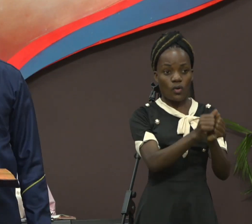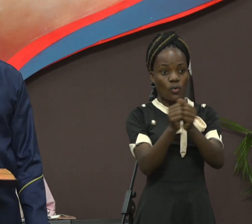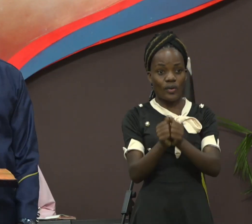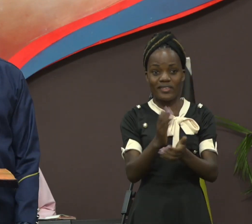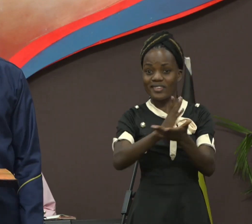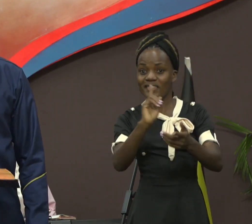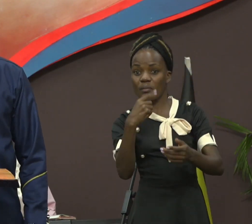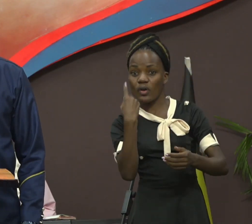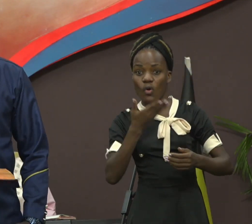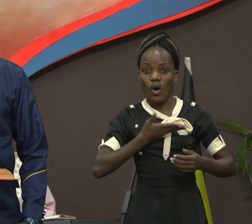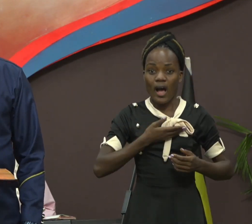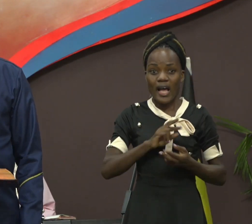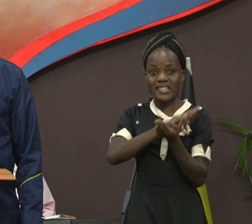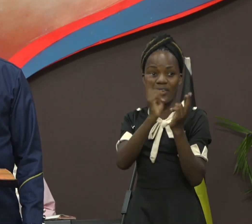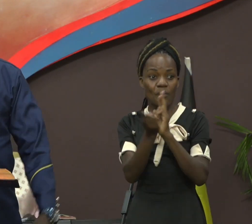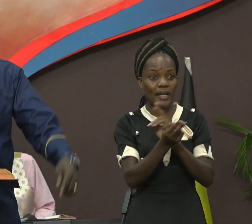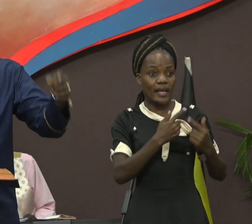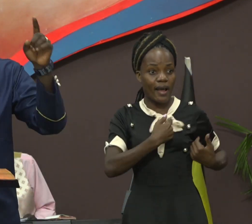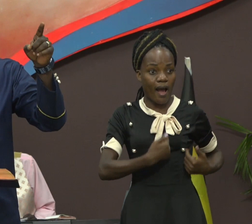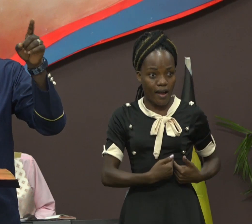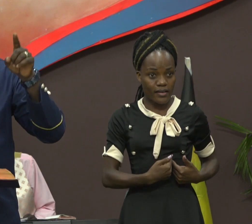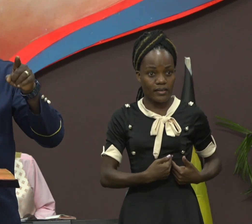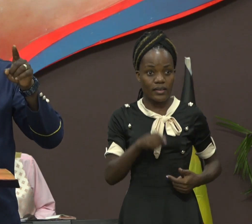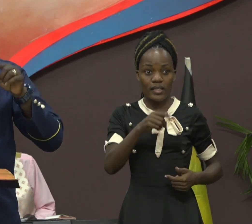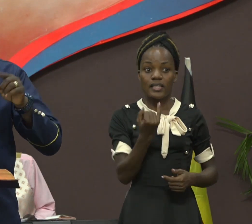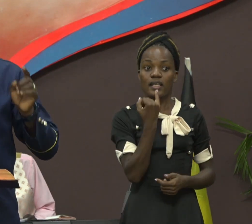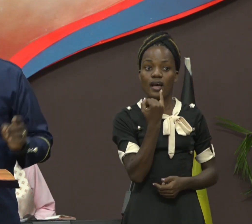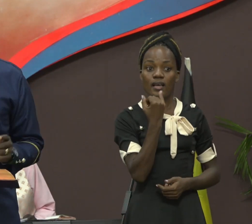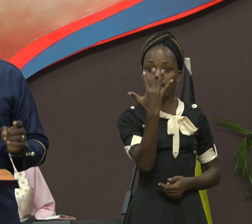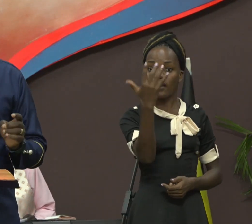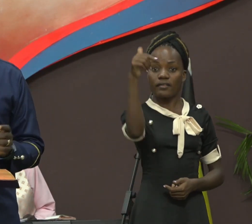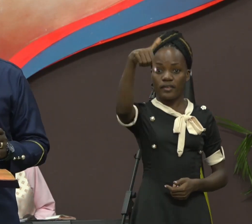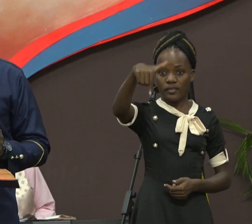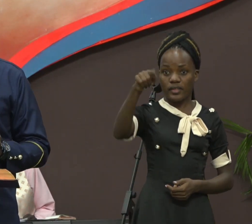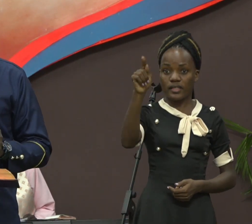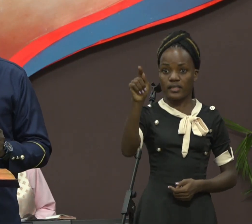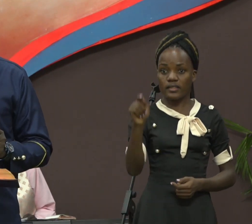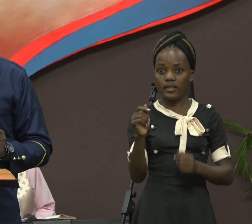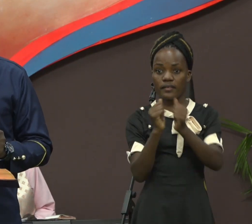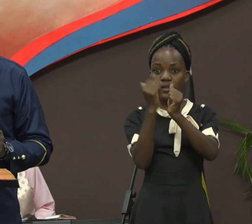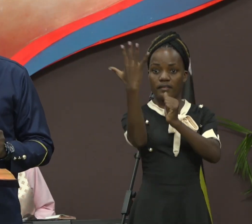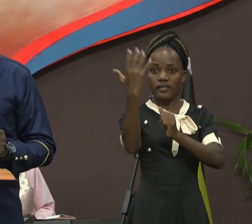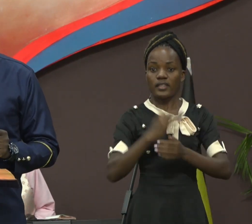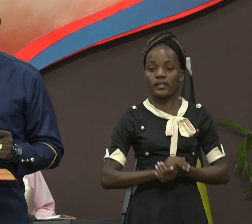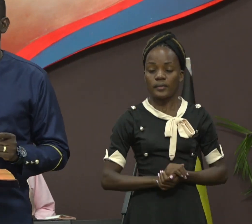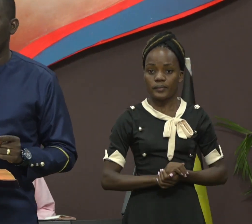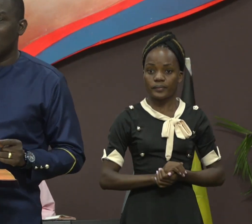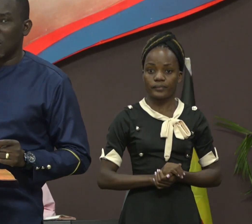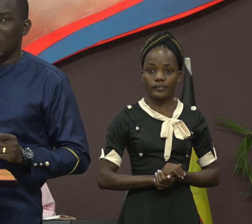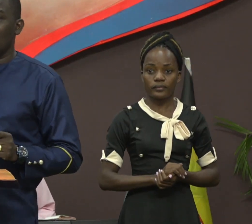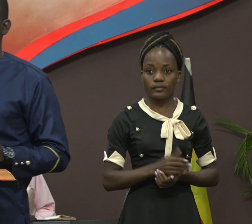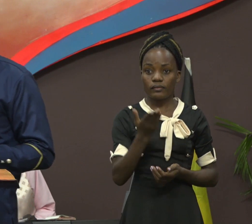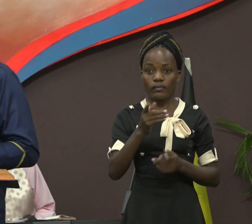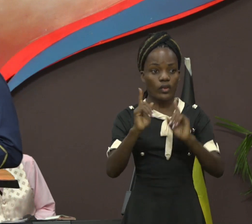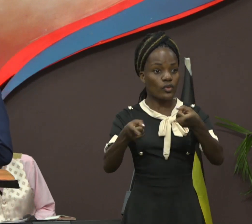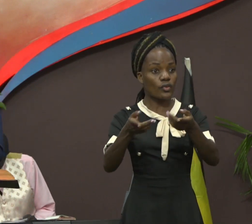oguboneredde. Together with that with a contrite heart. Isaiah 5:15. That is Isaiah 57 verse 15.